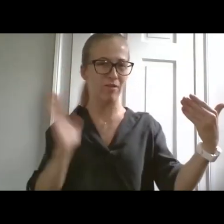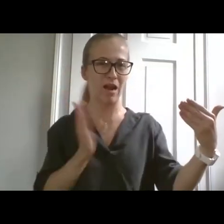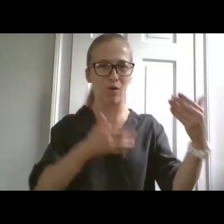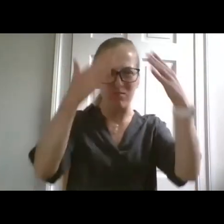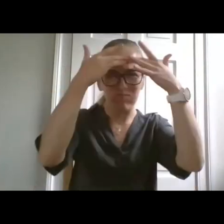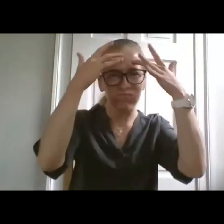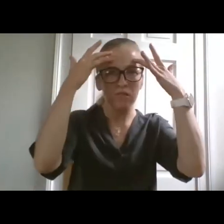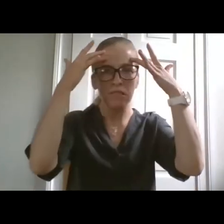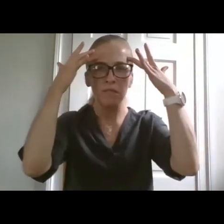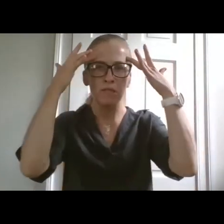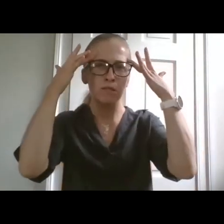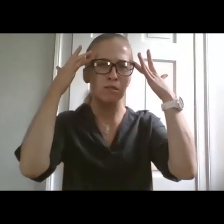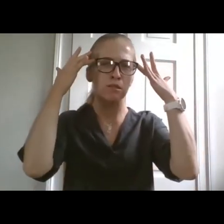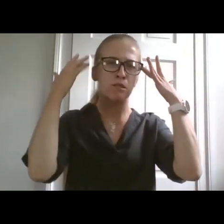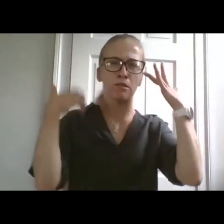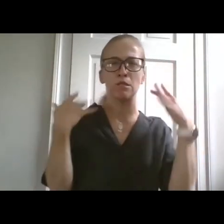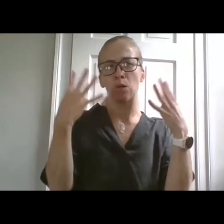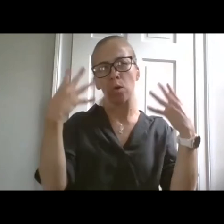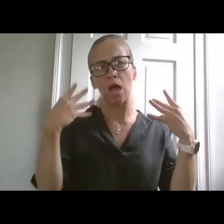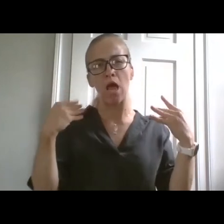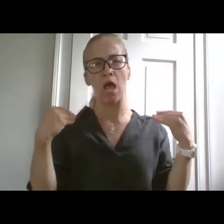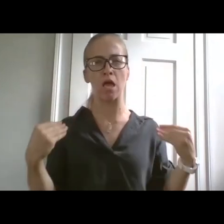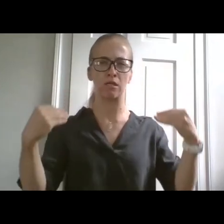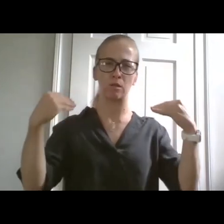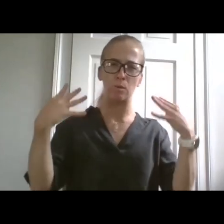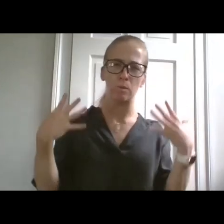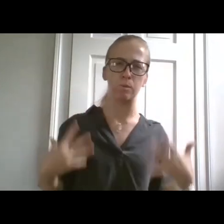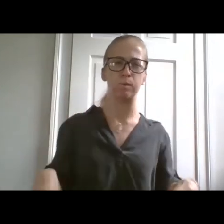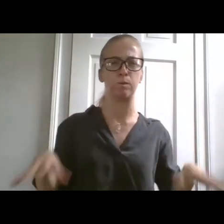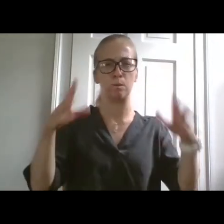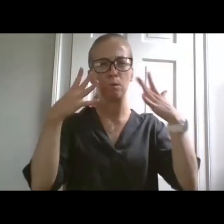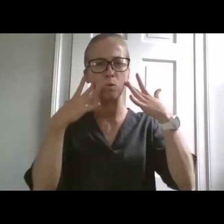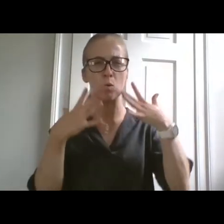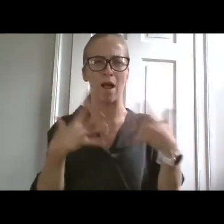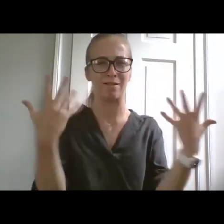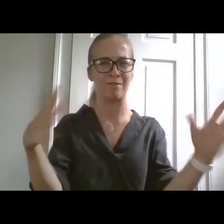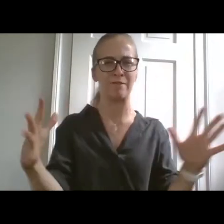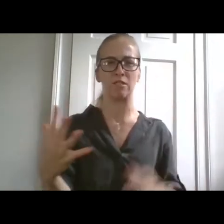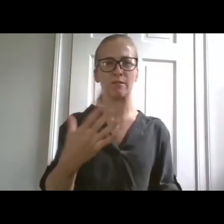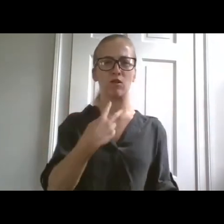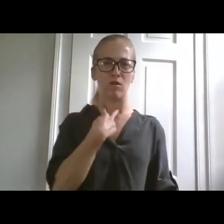burn. The backs of our shirts go sour and damp, as if we've been caught in the woods with our pants all the way